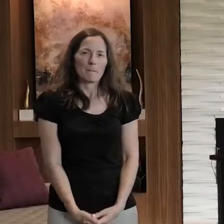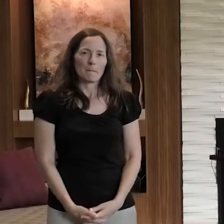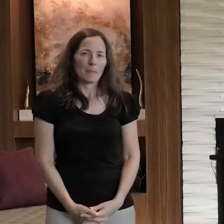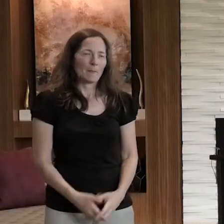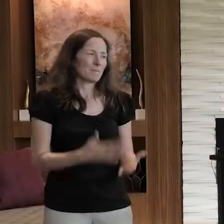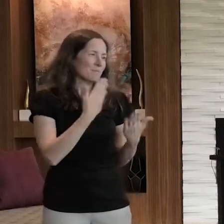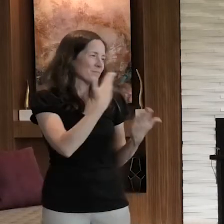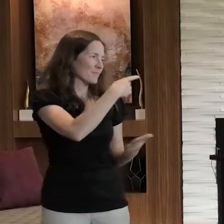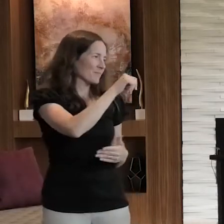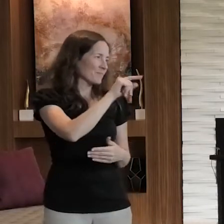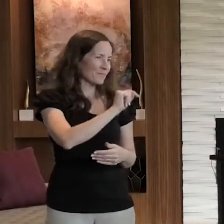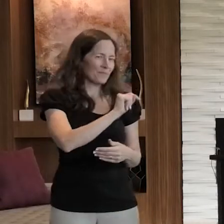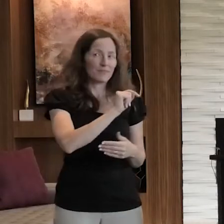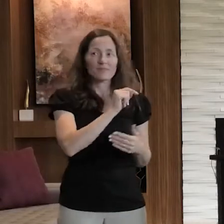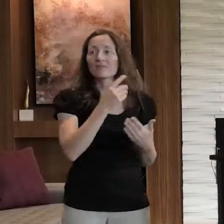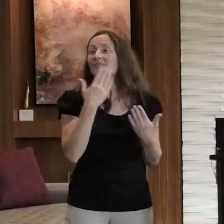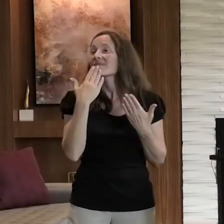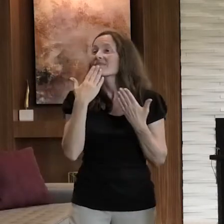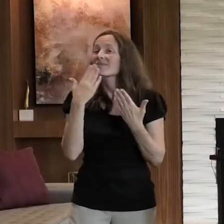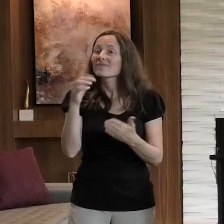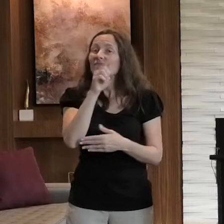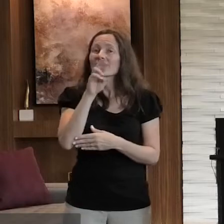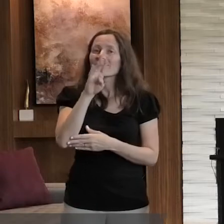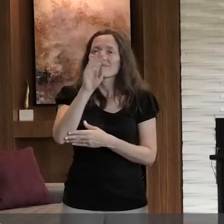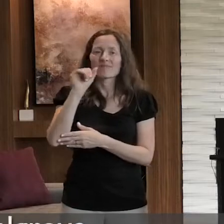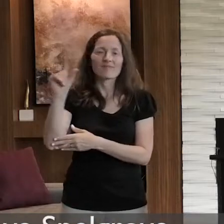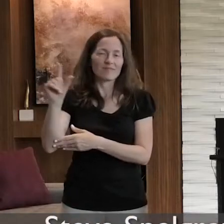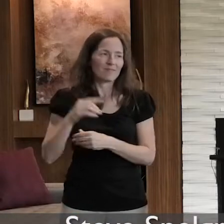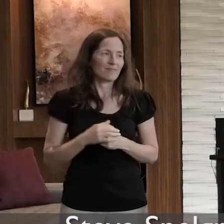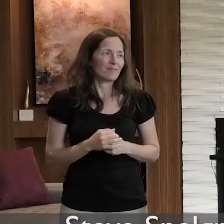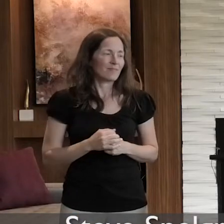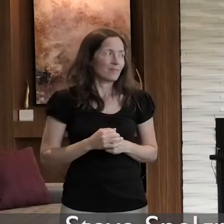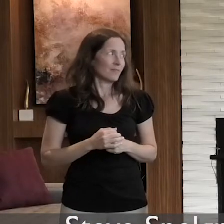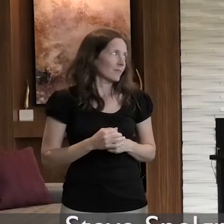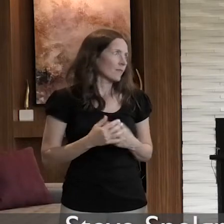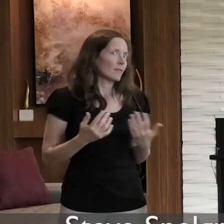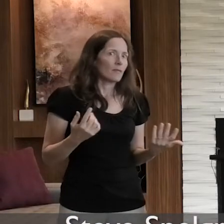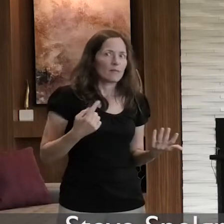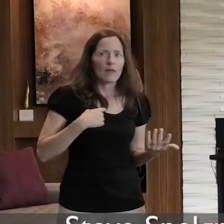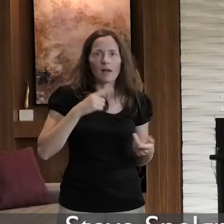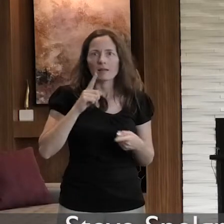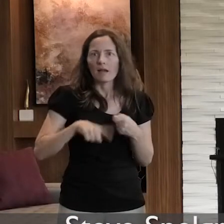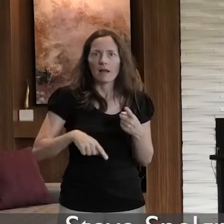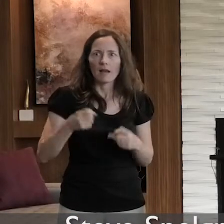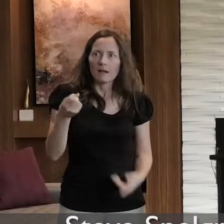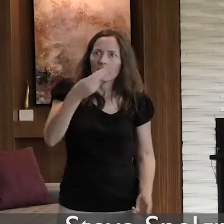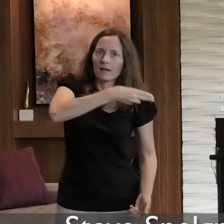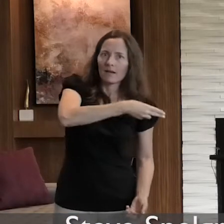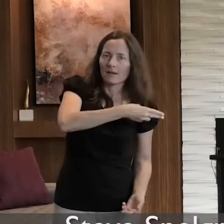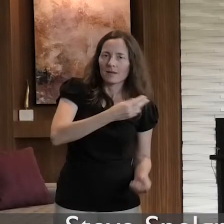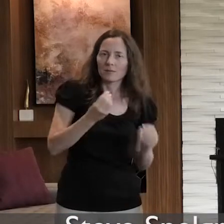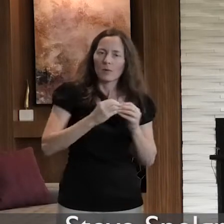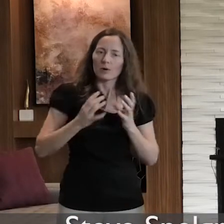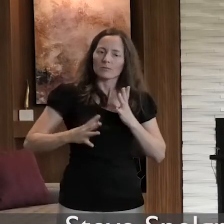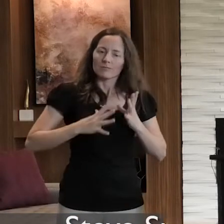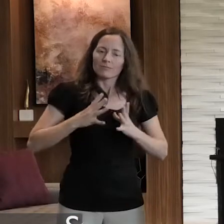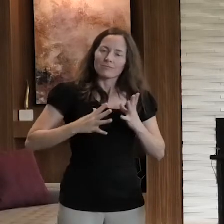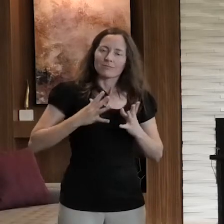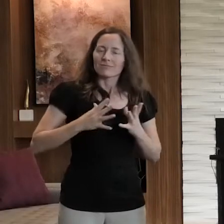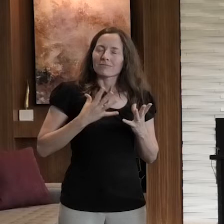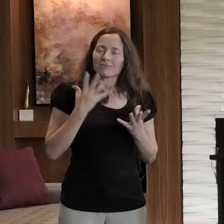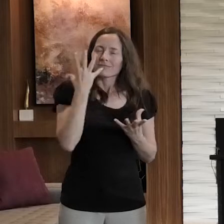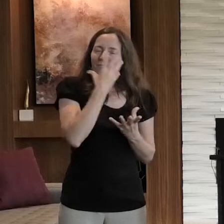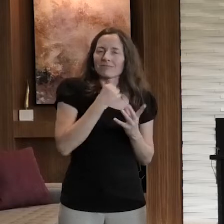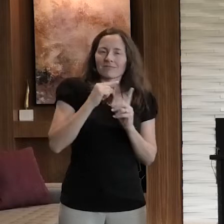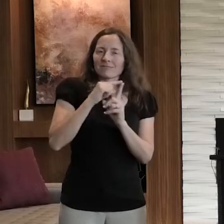Thank you, Pat, and thank you, County Executive Ball. I don't think I could speak any more eloquently than you already have about